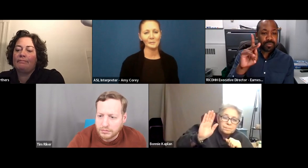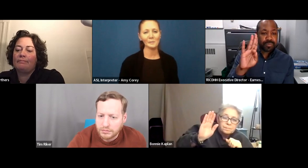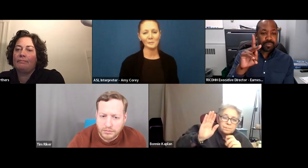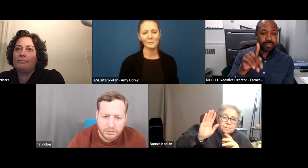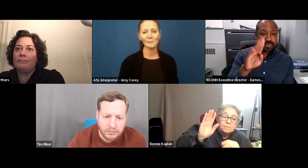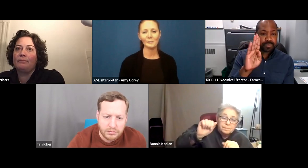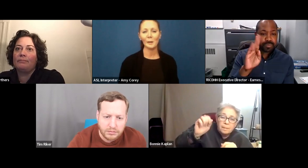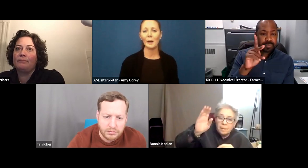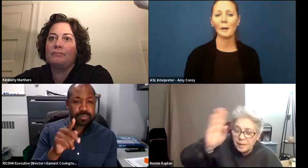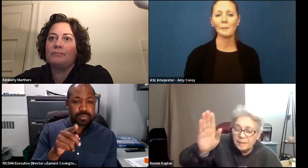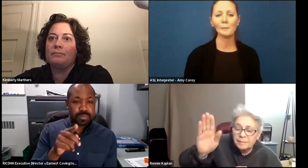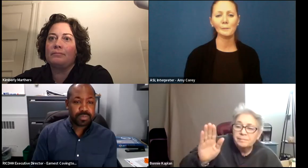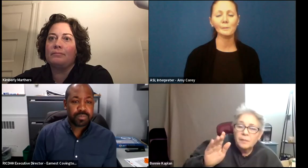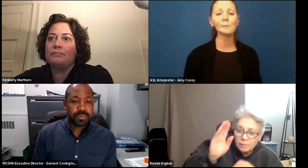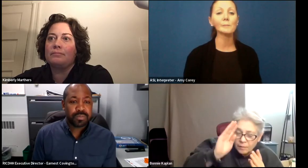saying.